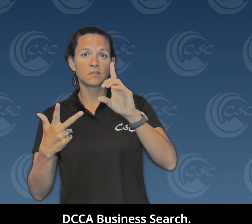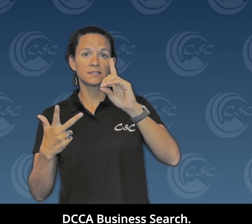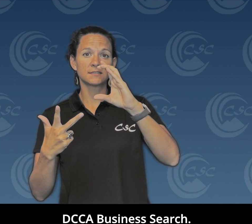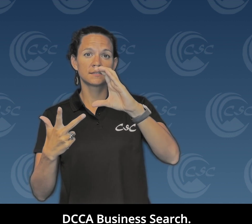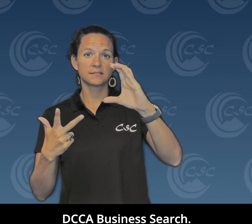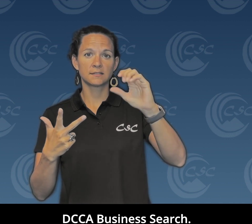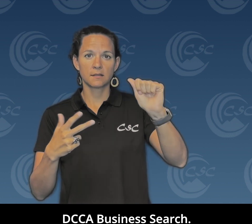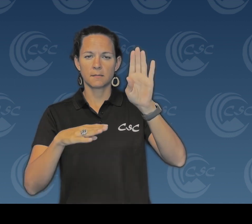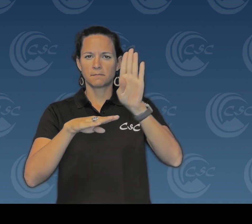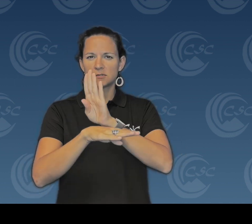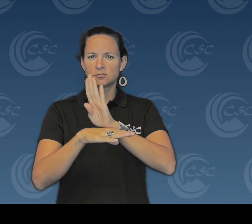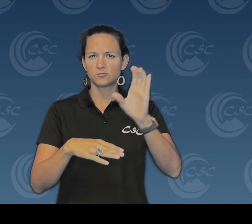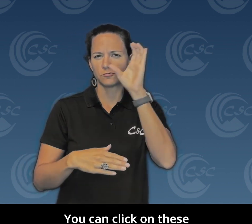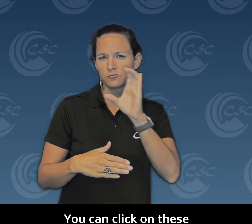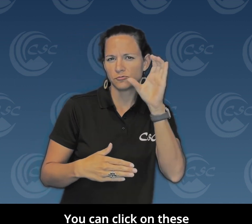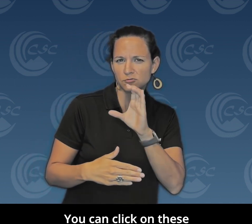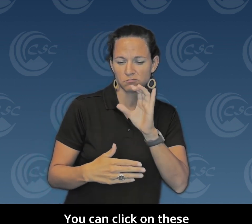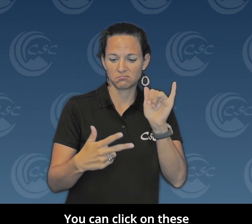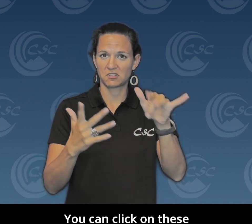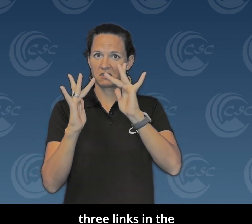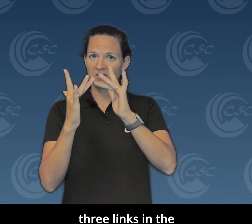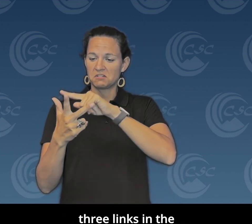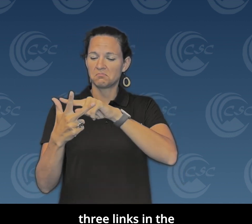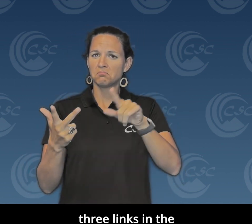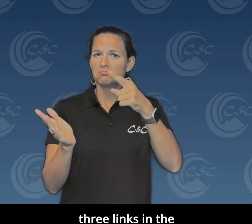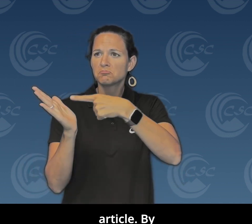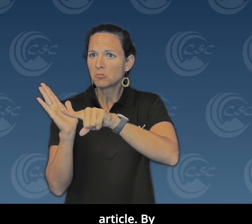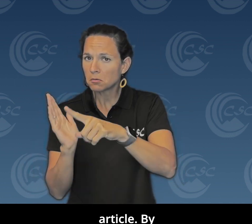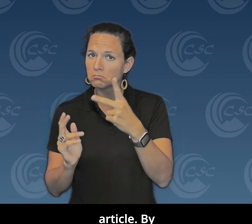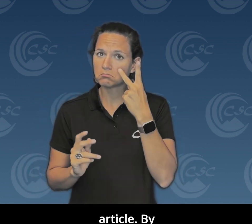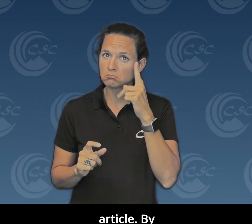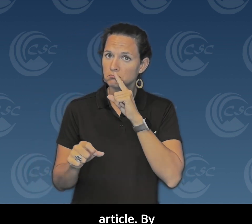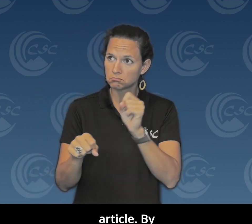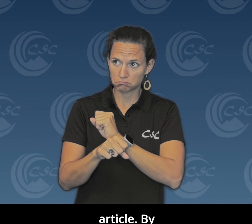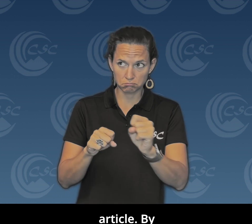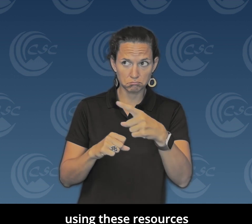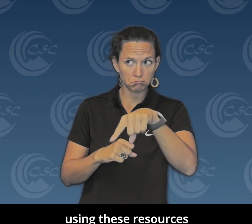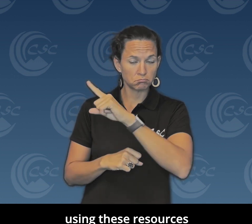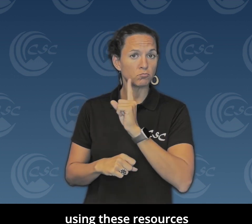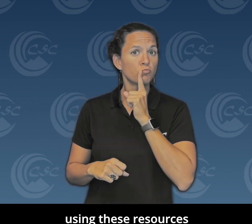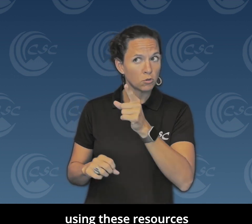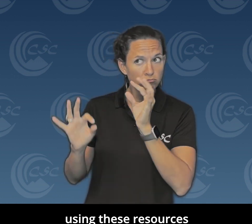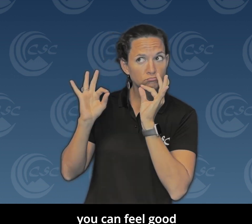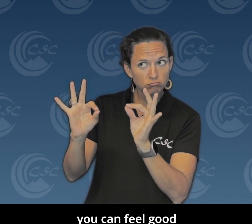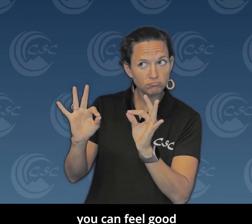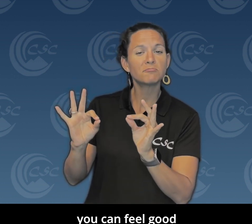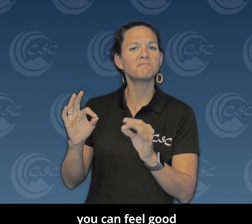DCCA Business Search. You can click on these 3 links in the article. By using these resources, you can feel